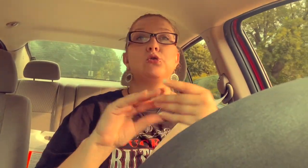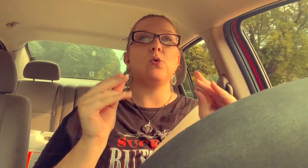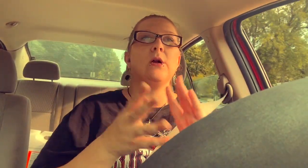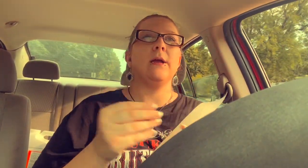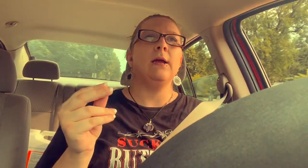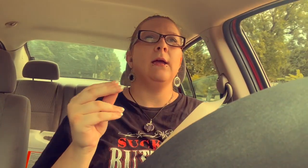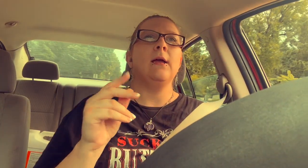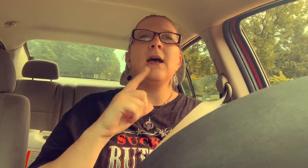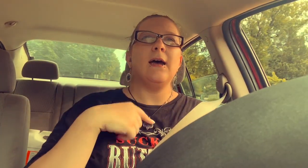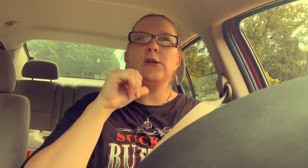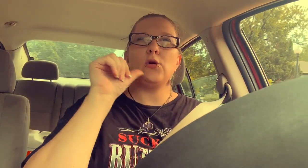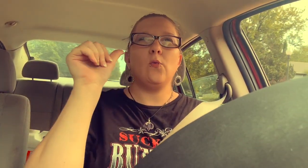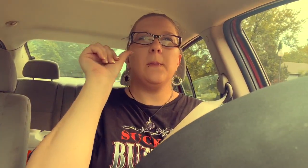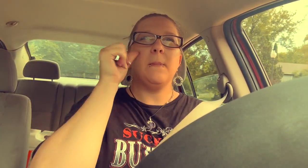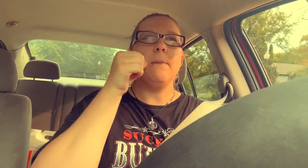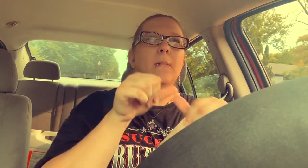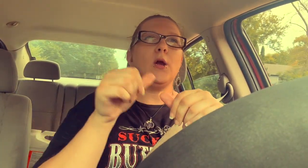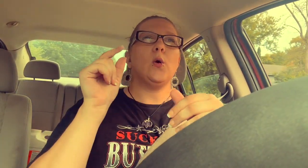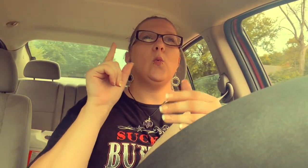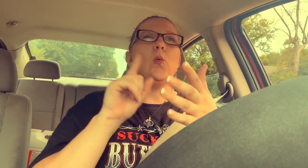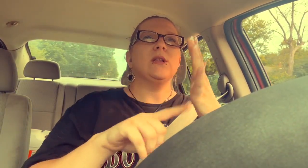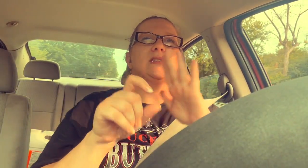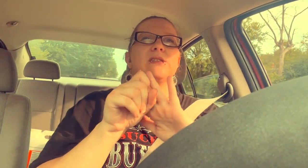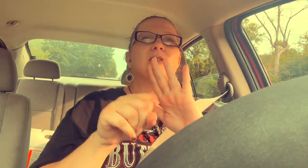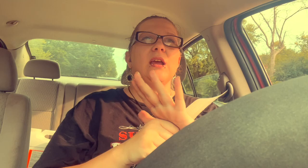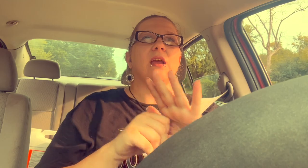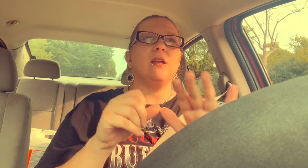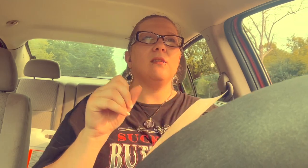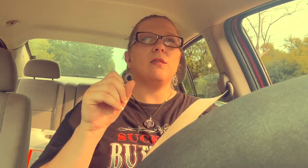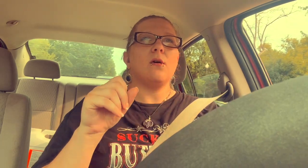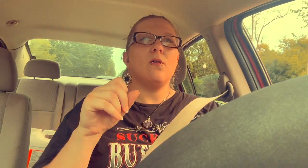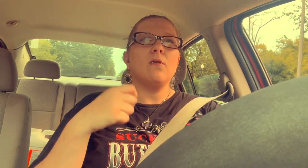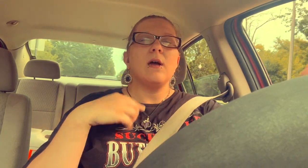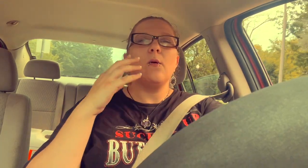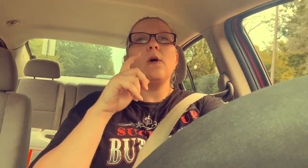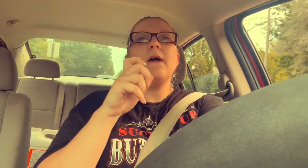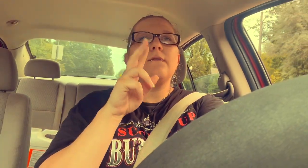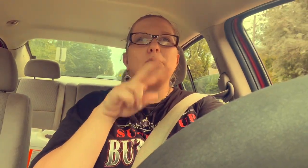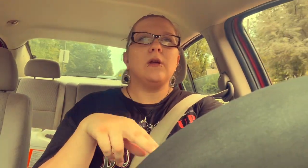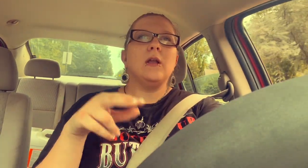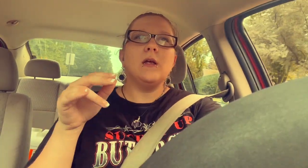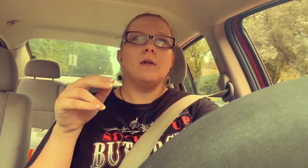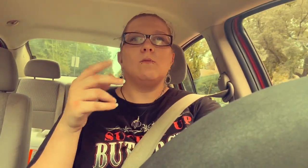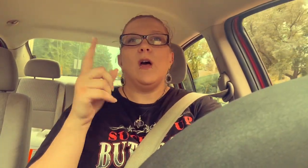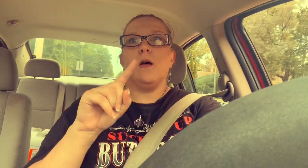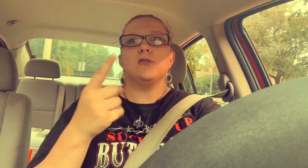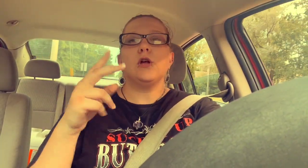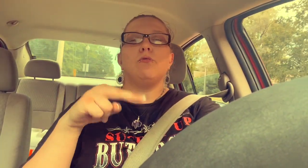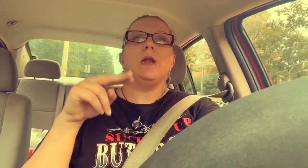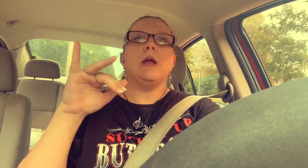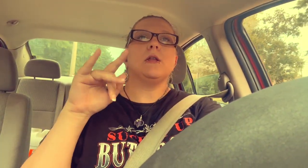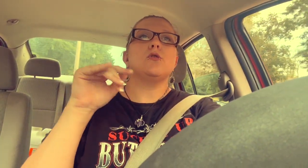story. I don't remember what state though. I will have to read it, but I'll start reading it